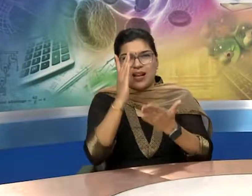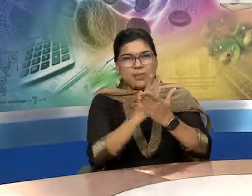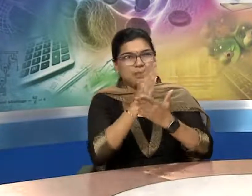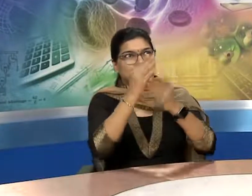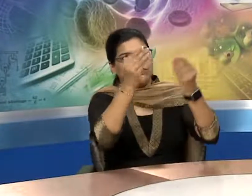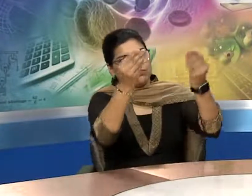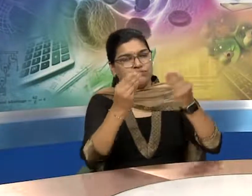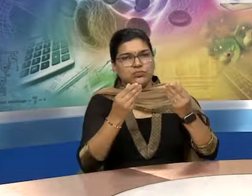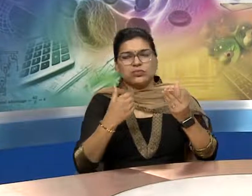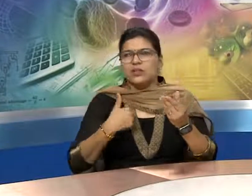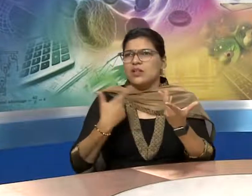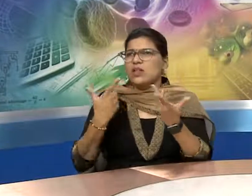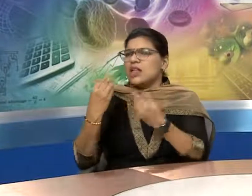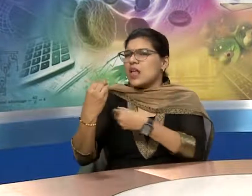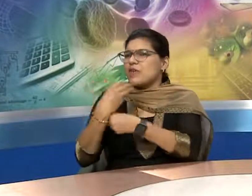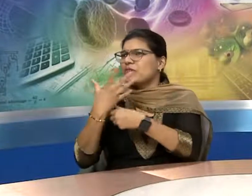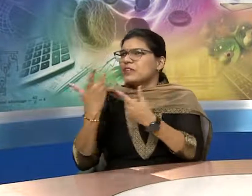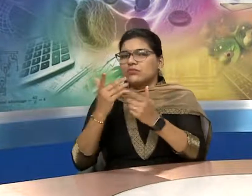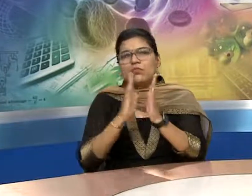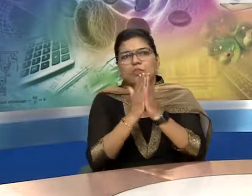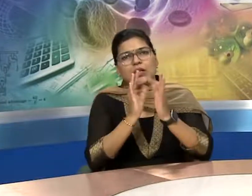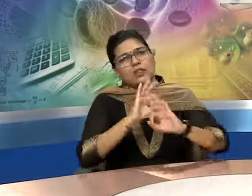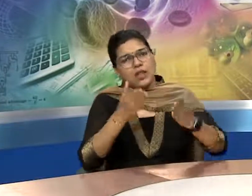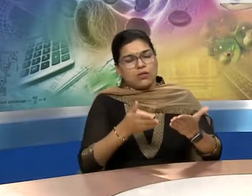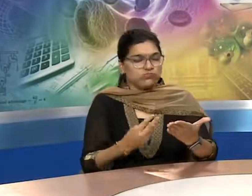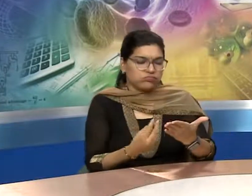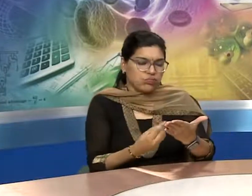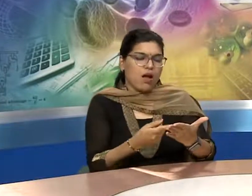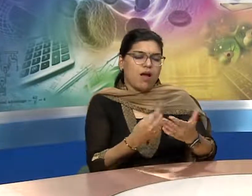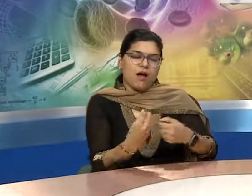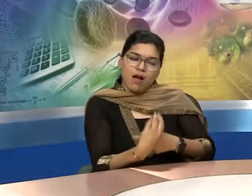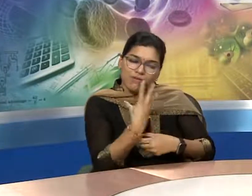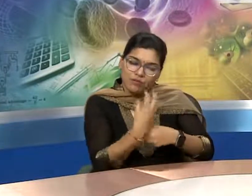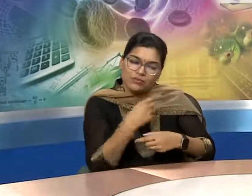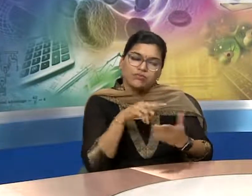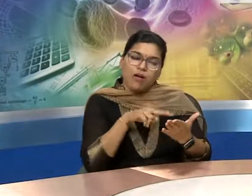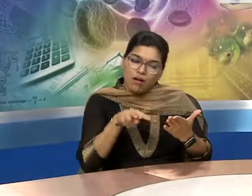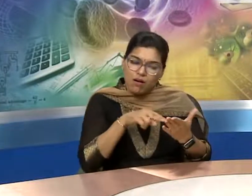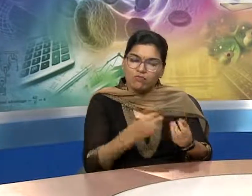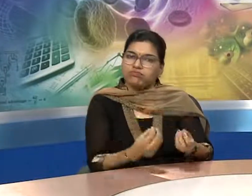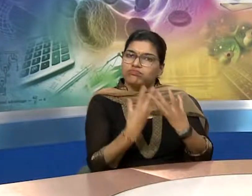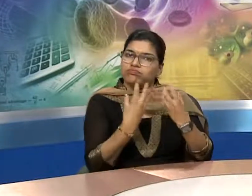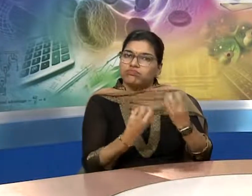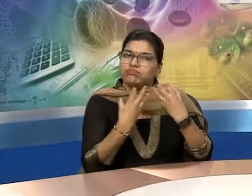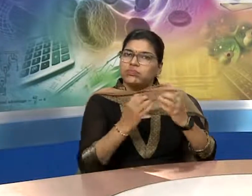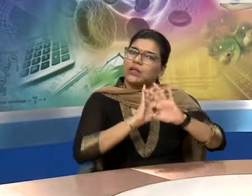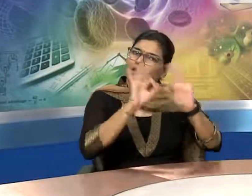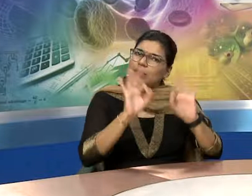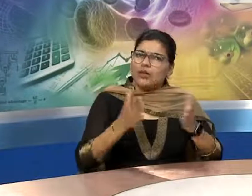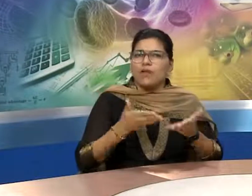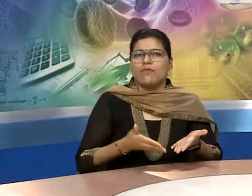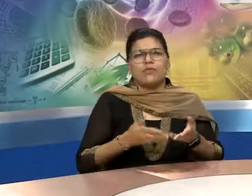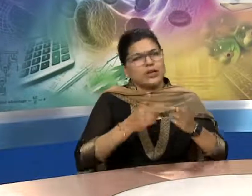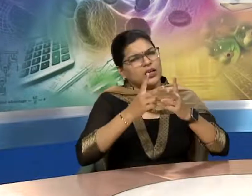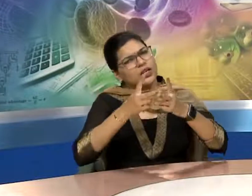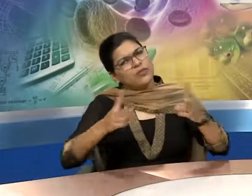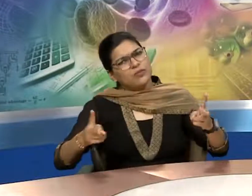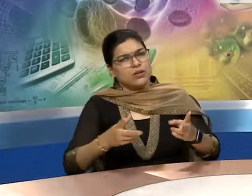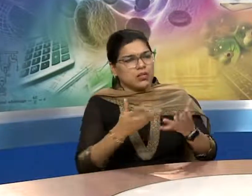expert in any field. So we consult and take advice from that expert